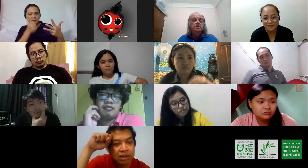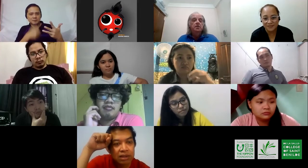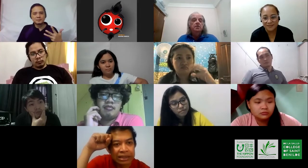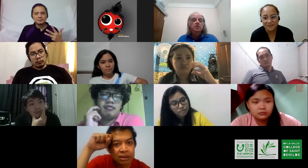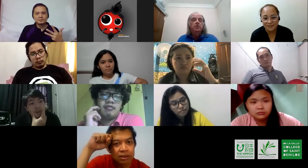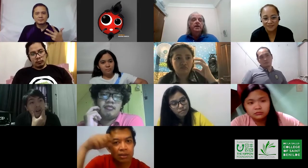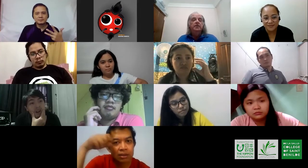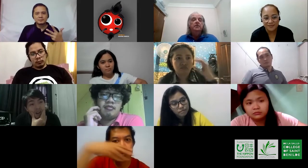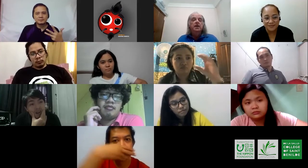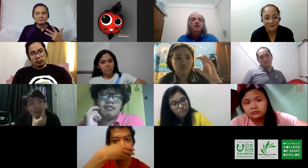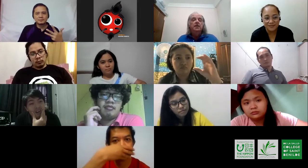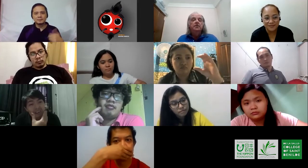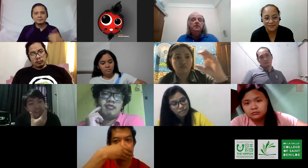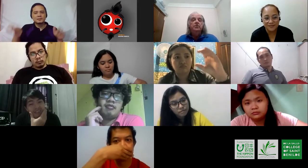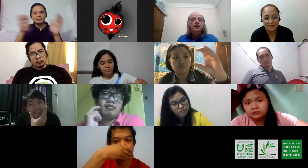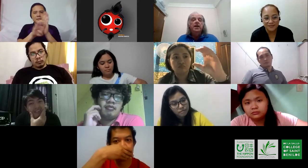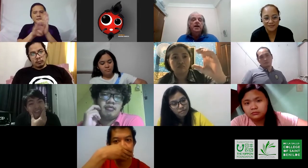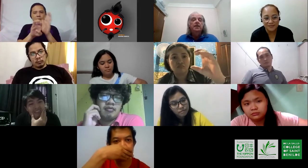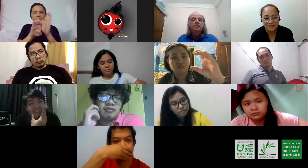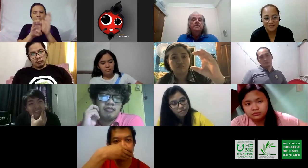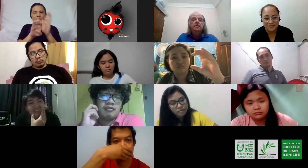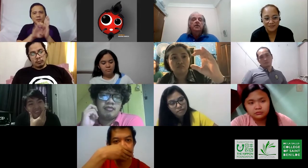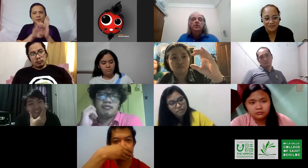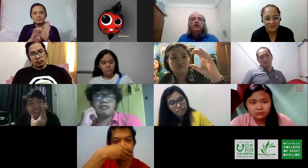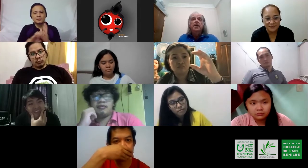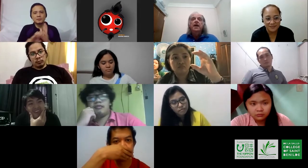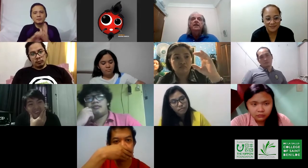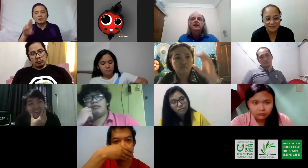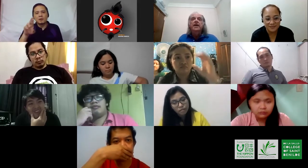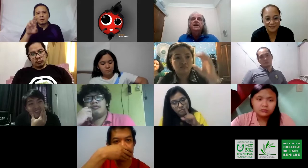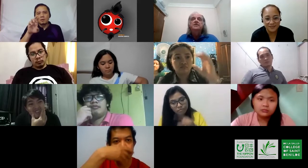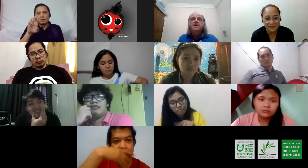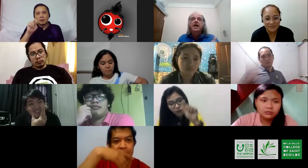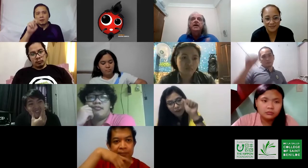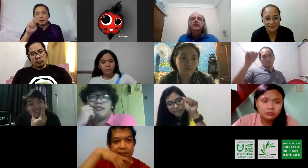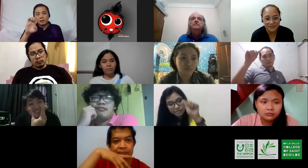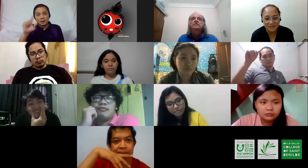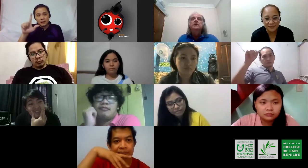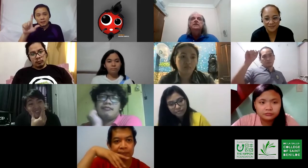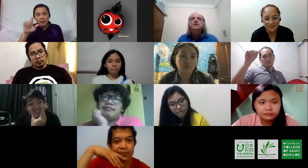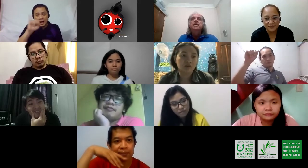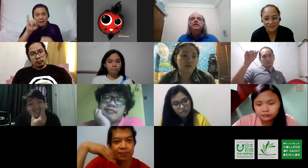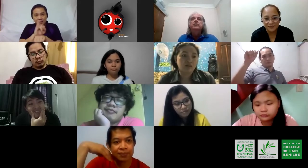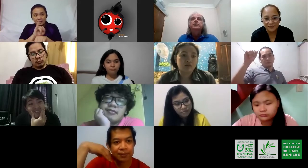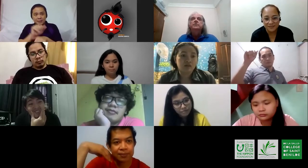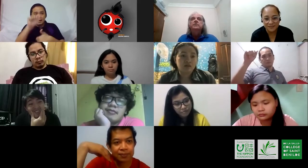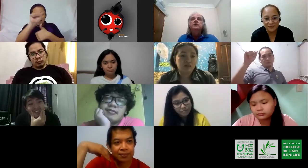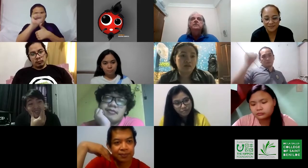So again, does Rennell Island has A, a sign language,